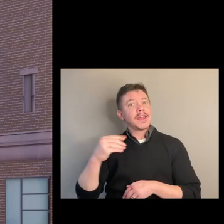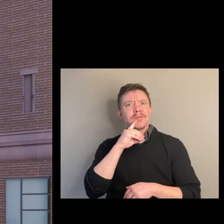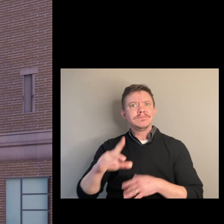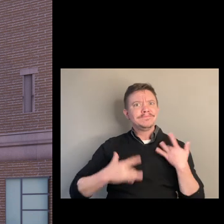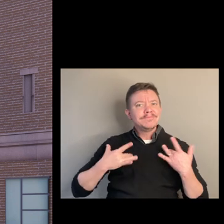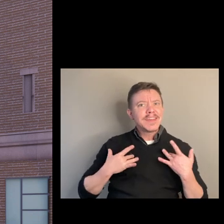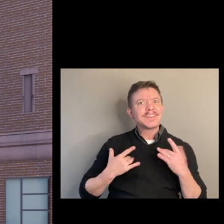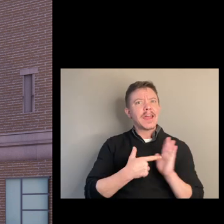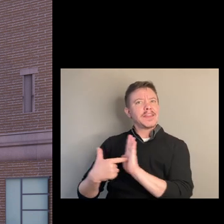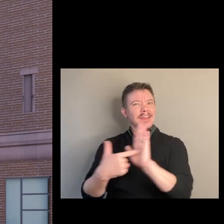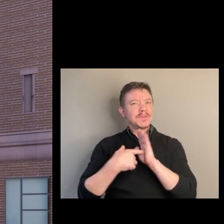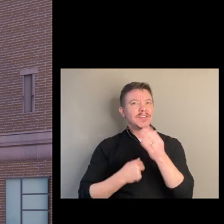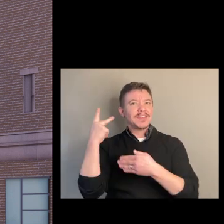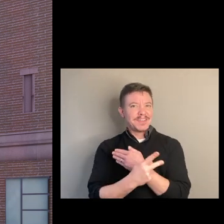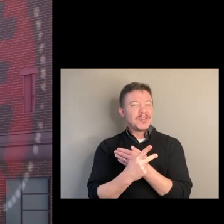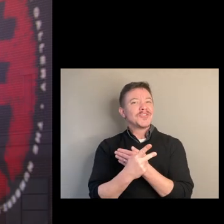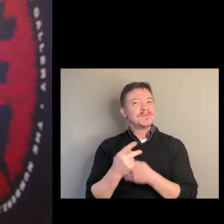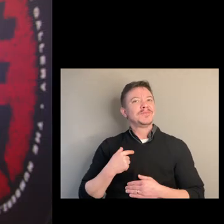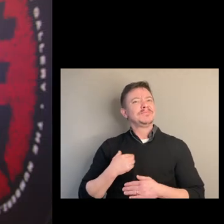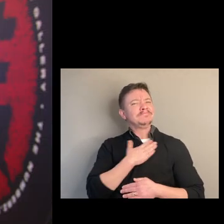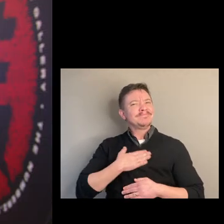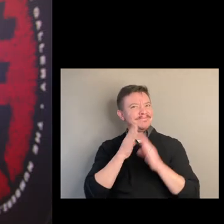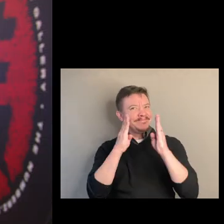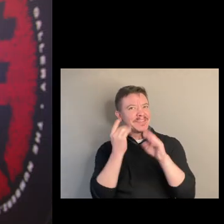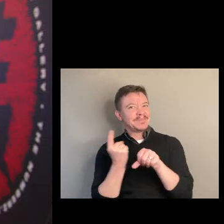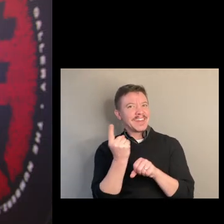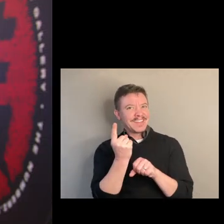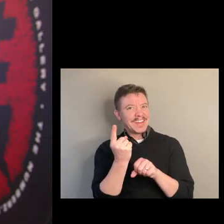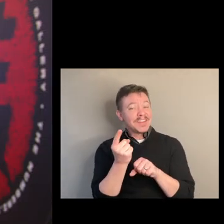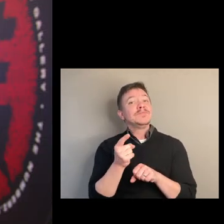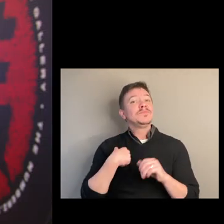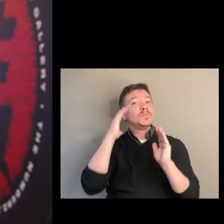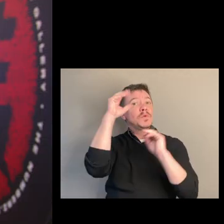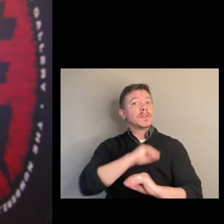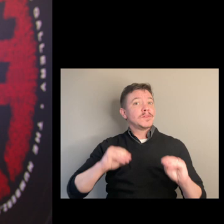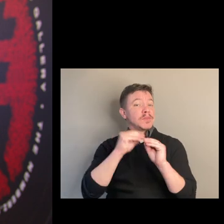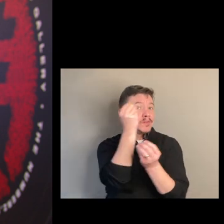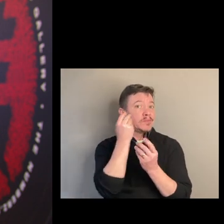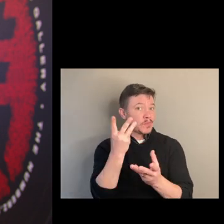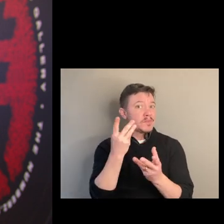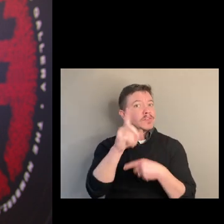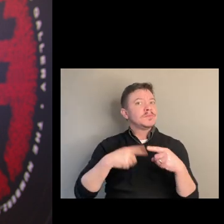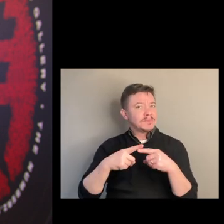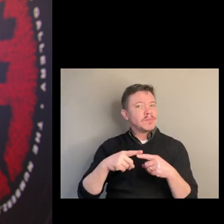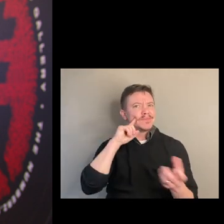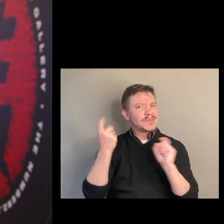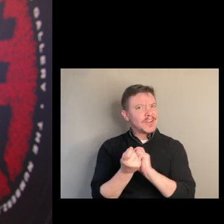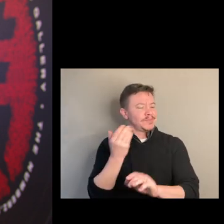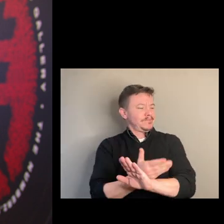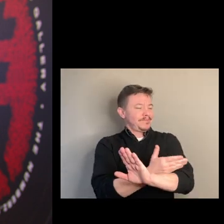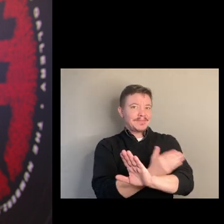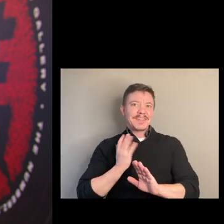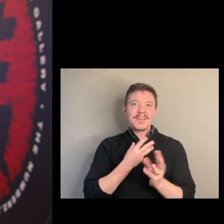exciting slate of exhibitions and programs planned. Please stay tuned in the year ahead and you can expect to hear more information about